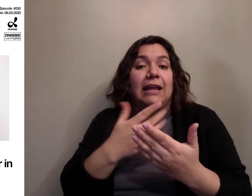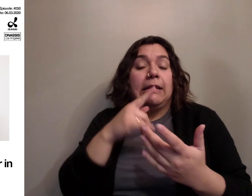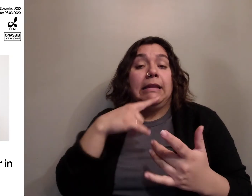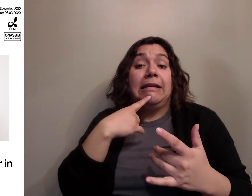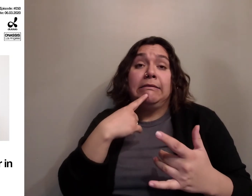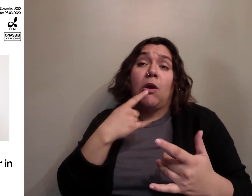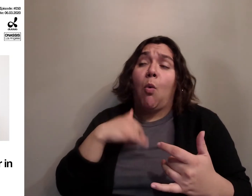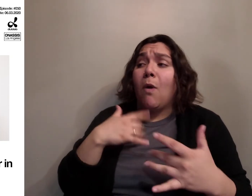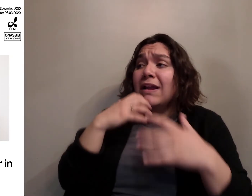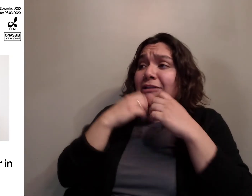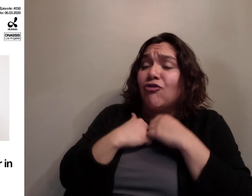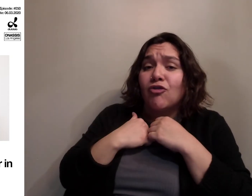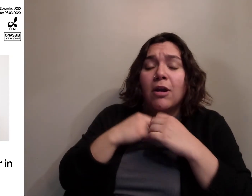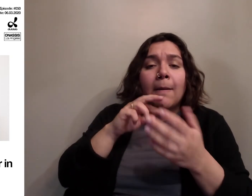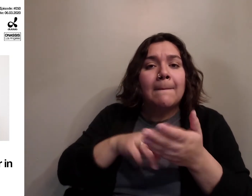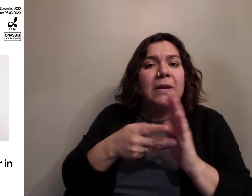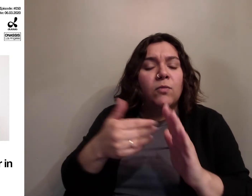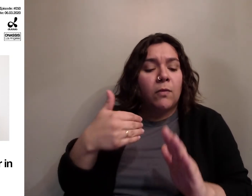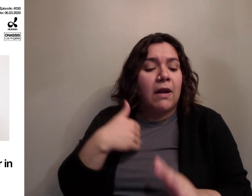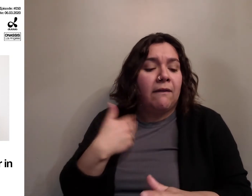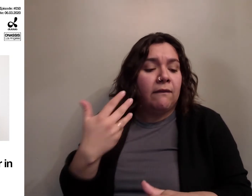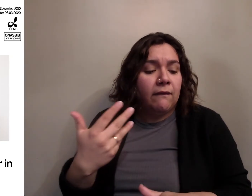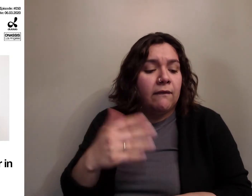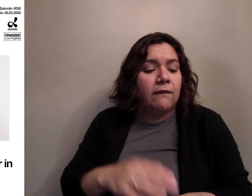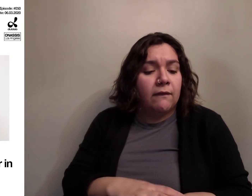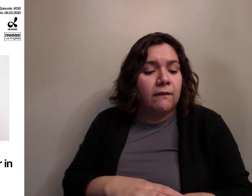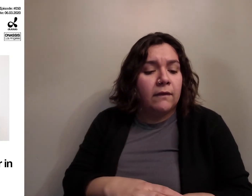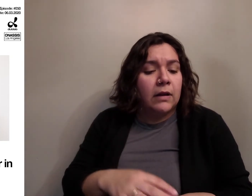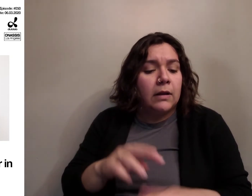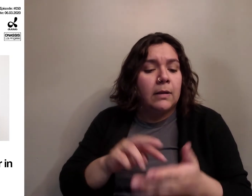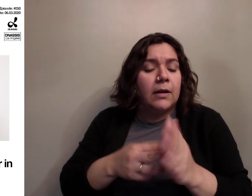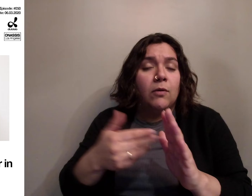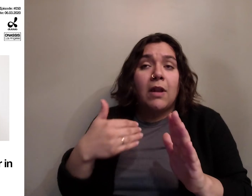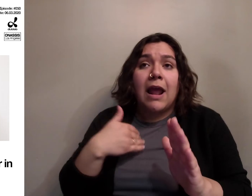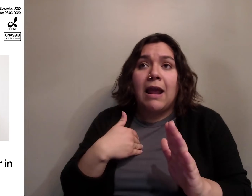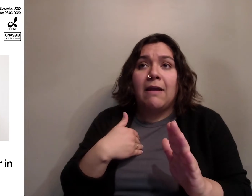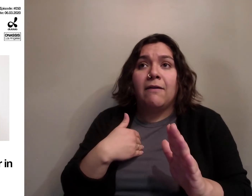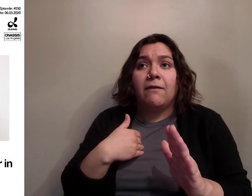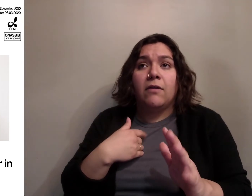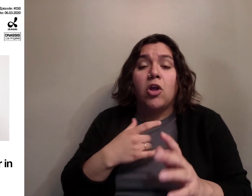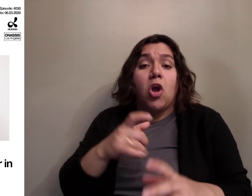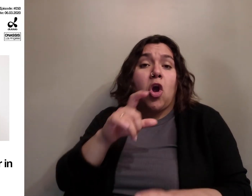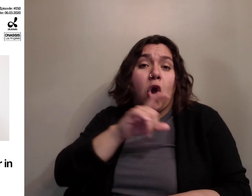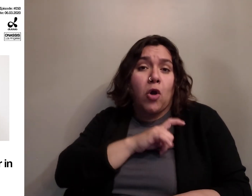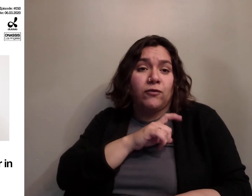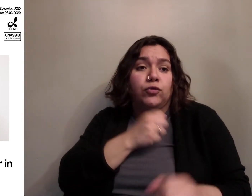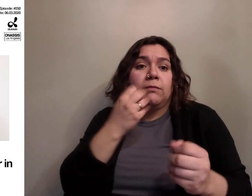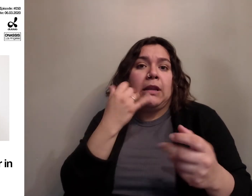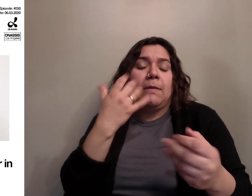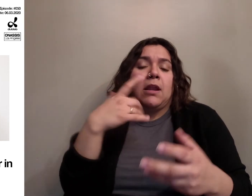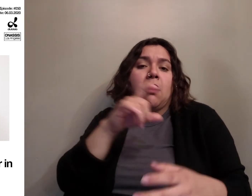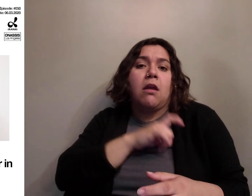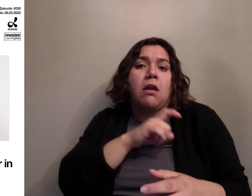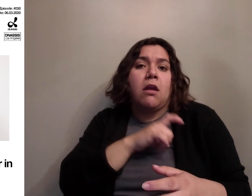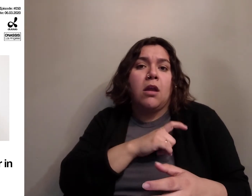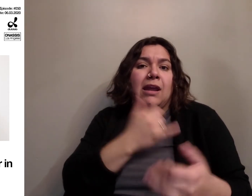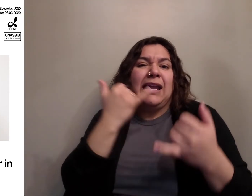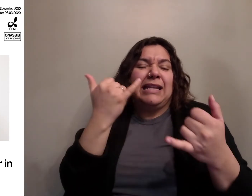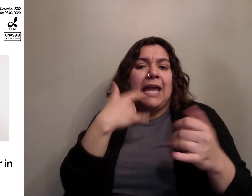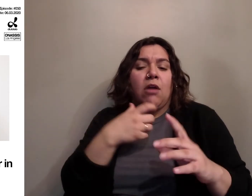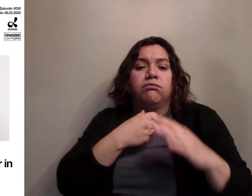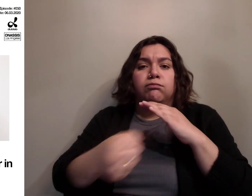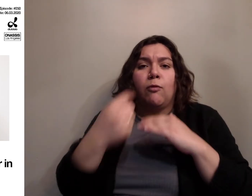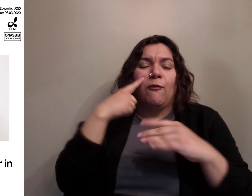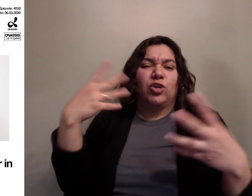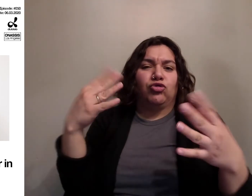lives and their businesses and all this stuff that they claim to care about, we would have, these officers